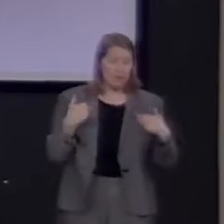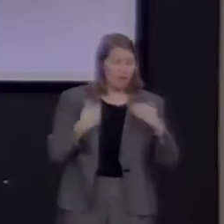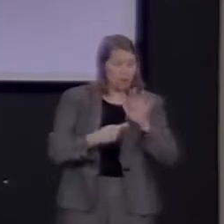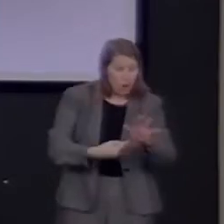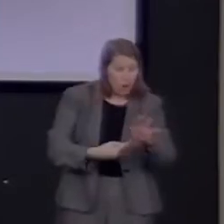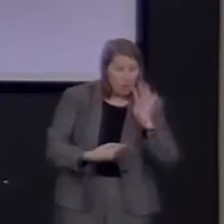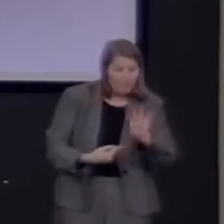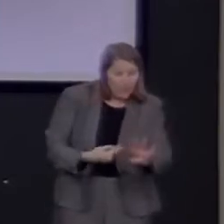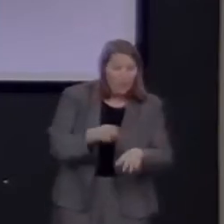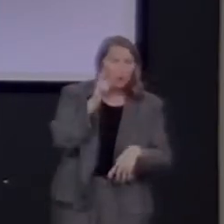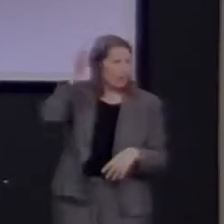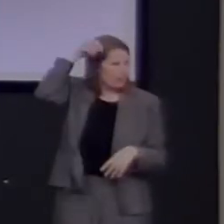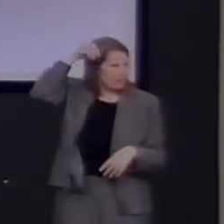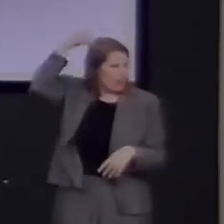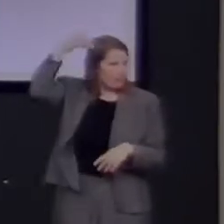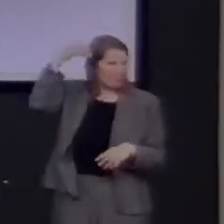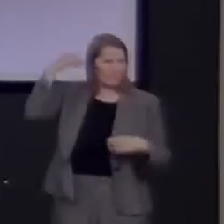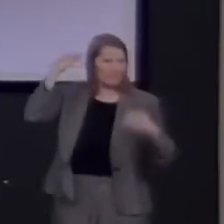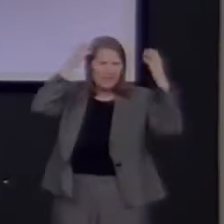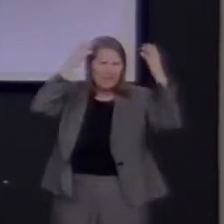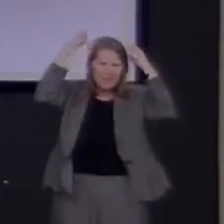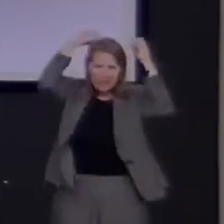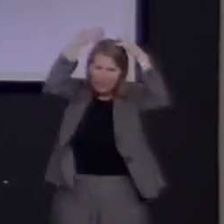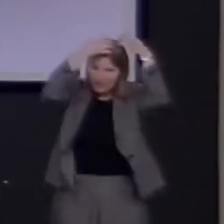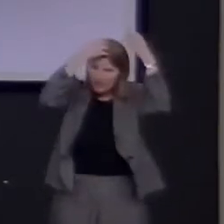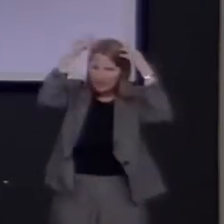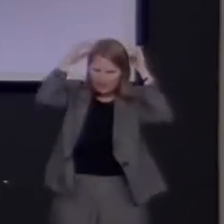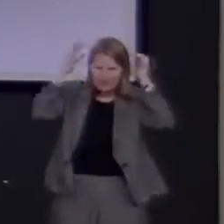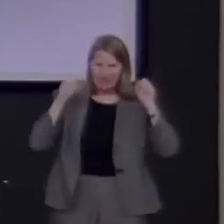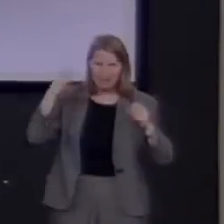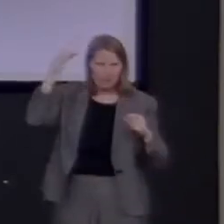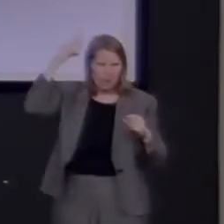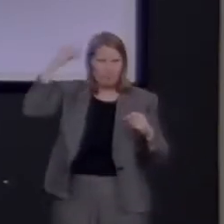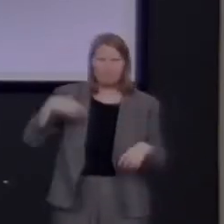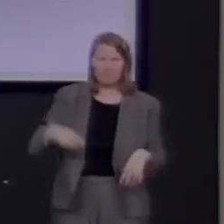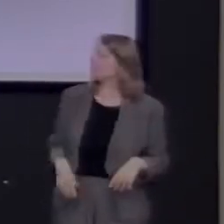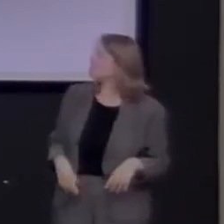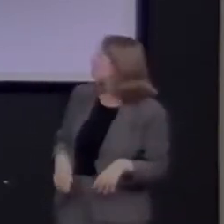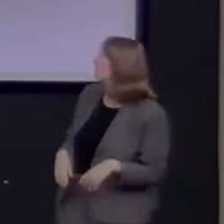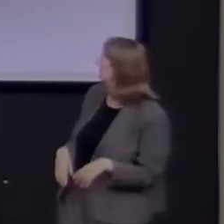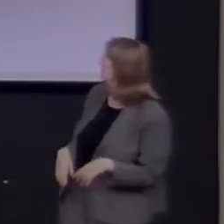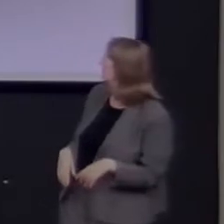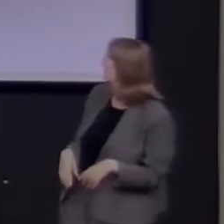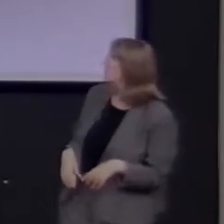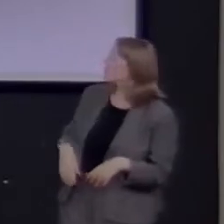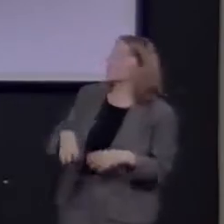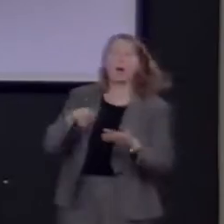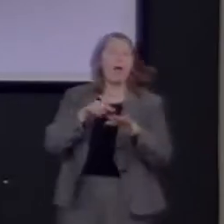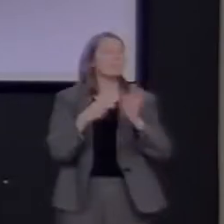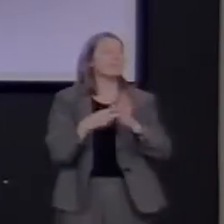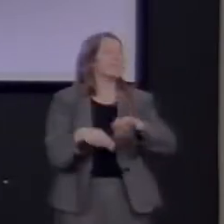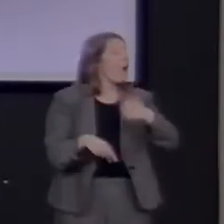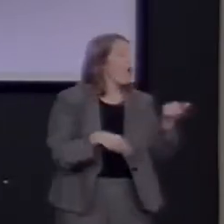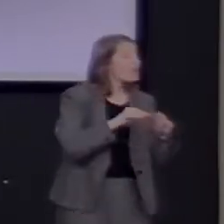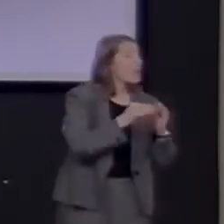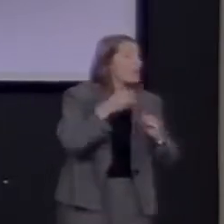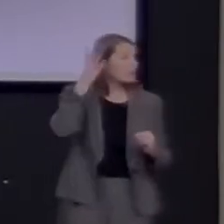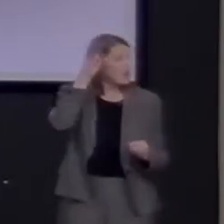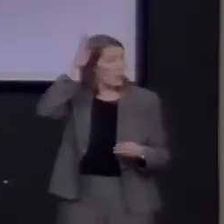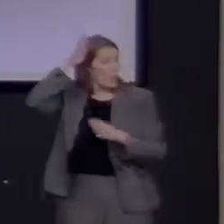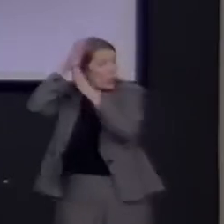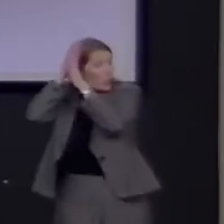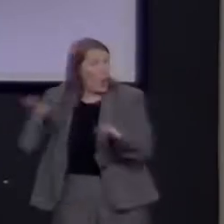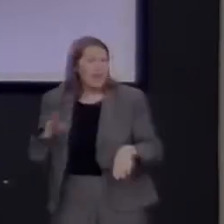4 dots. But you can immediately see that this neuron is not indifferent to other numbers. It